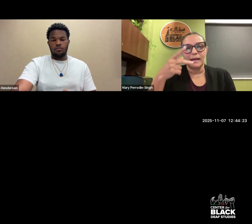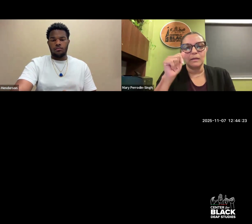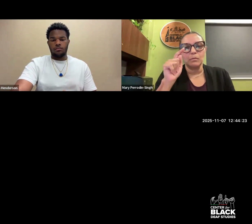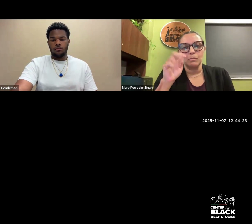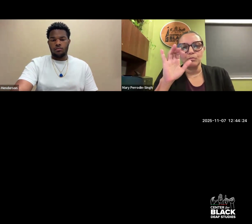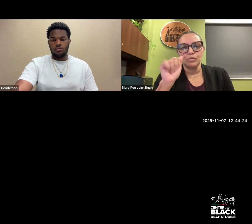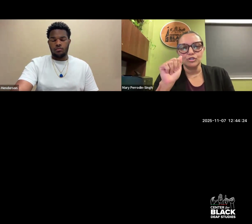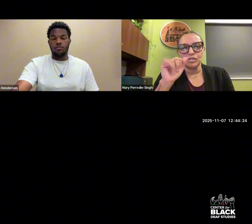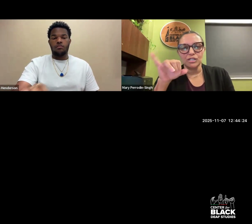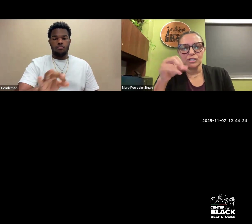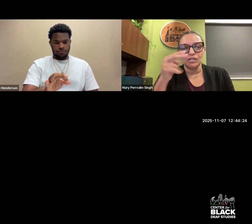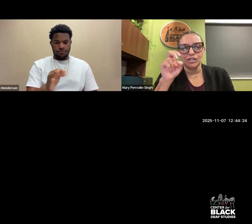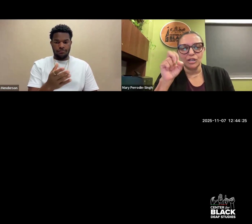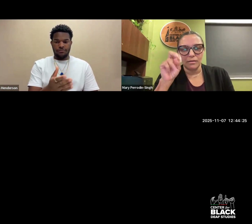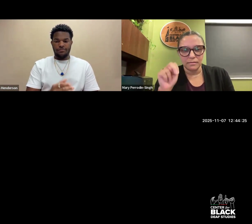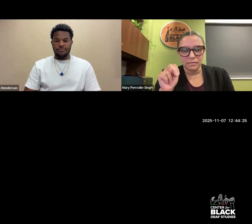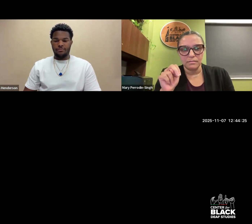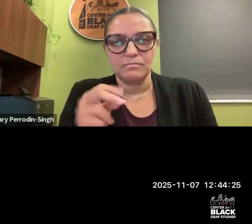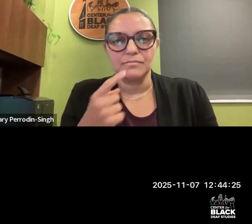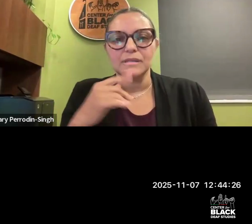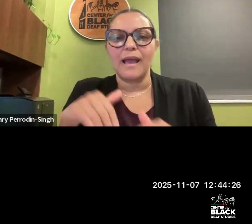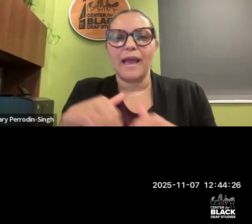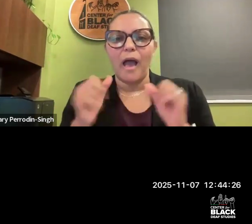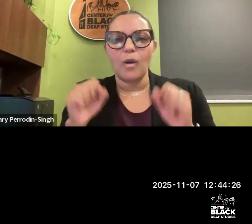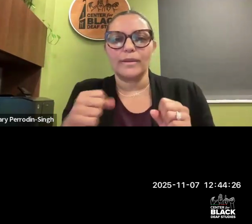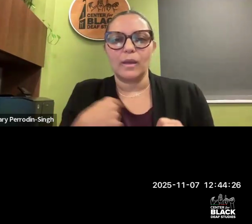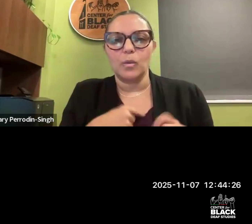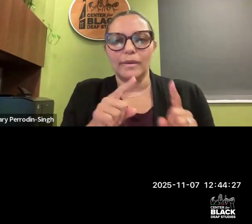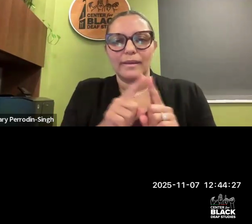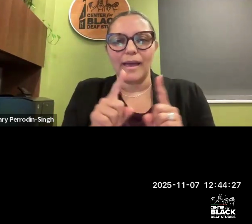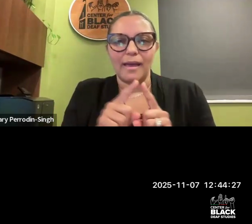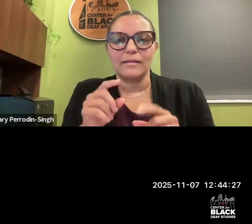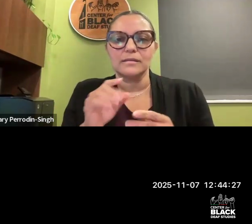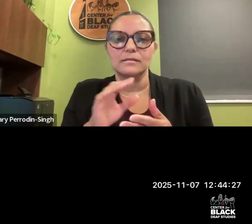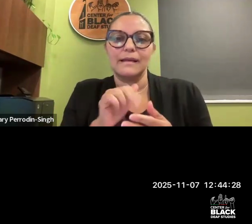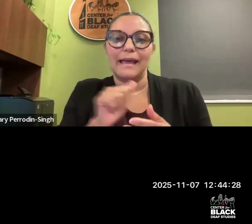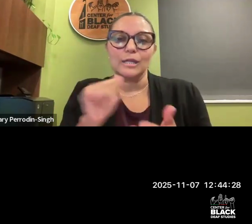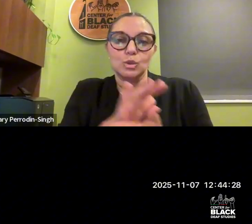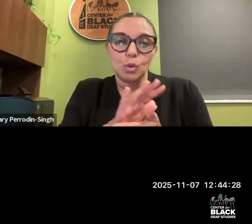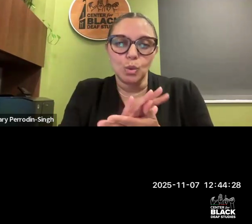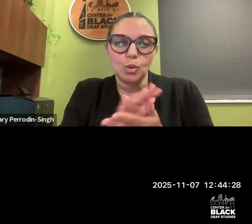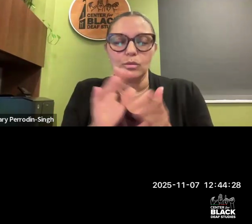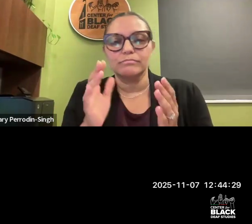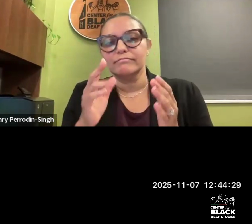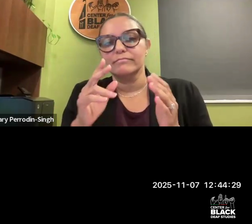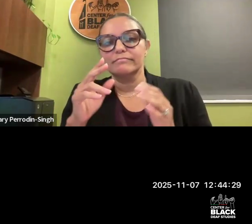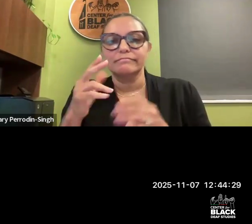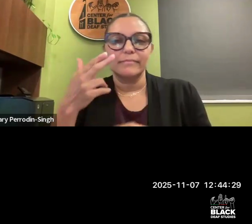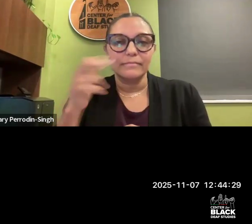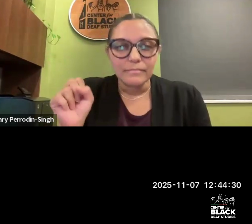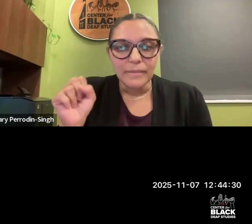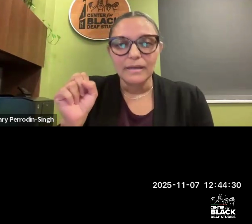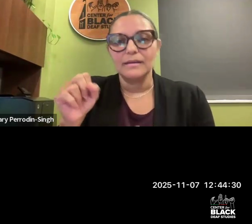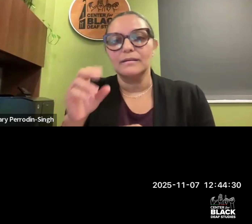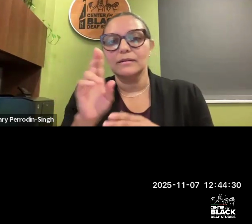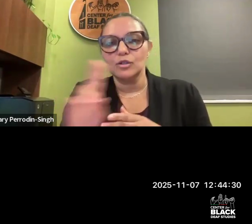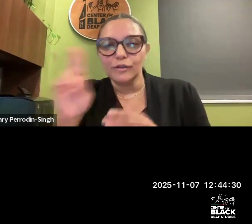Okay, looks like there is a question from Patricia Johnson. How can we as a school, secondary or